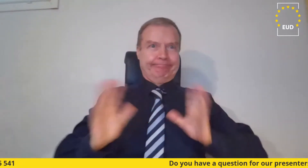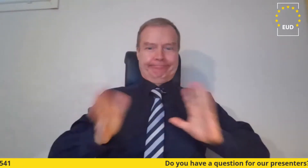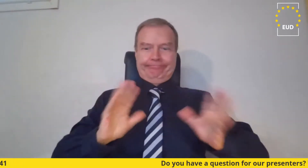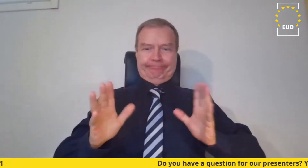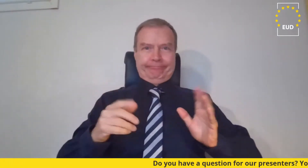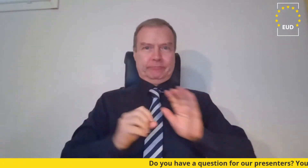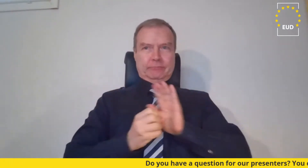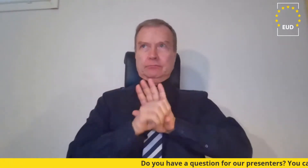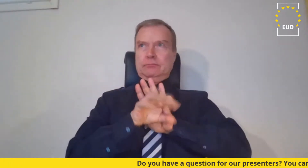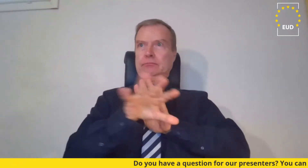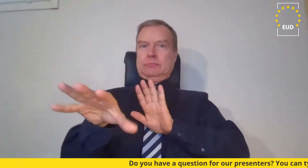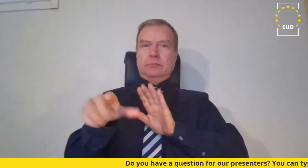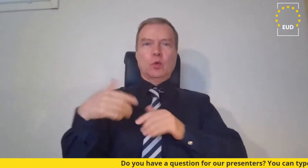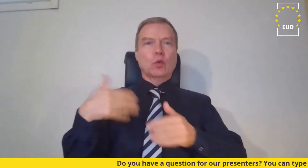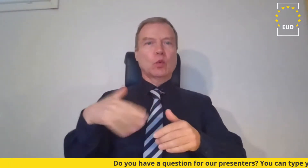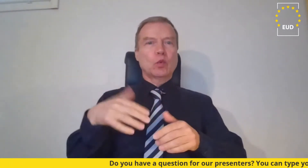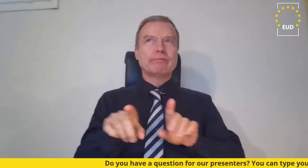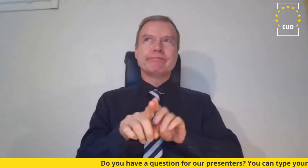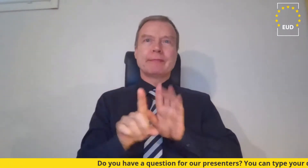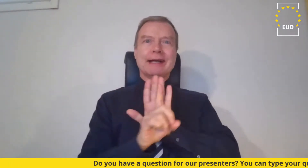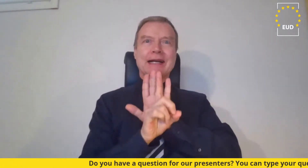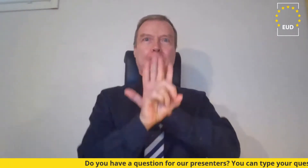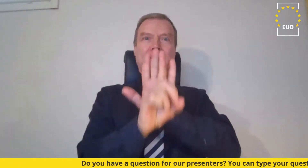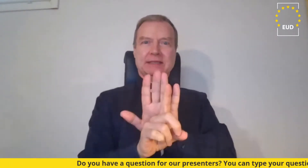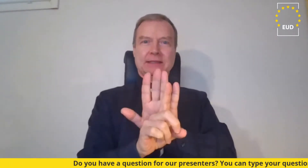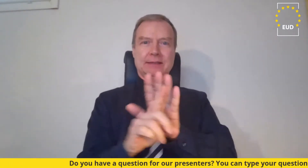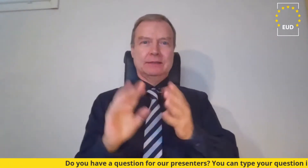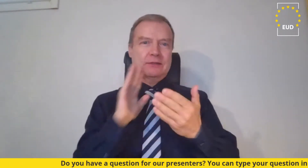You stressed the importance of the